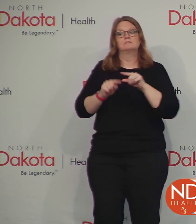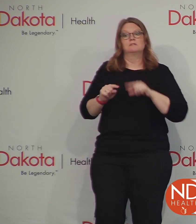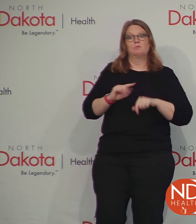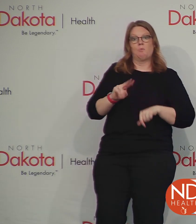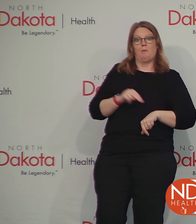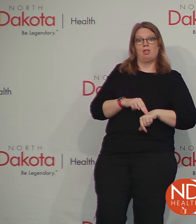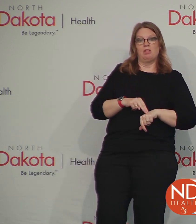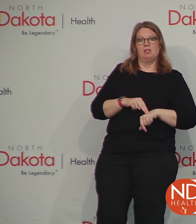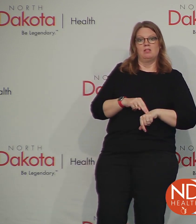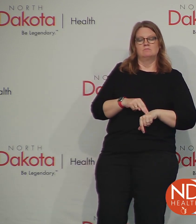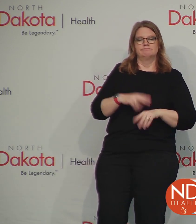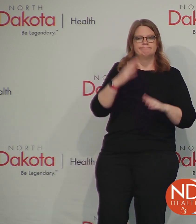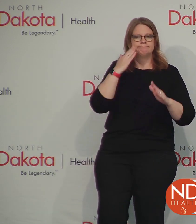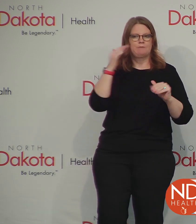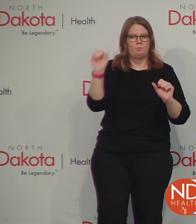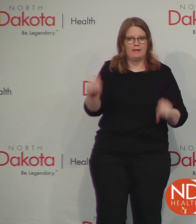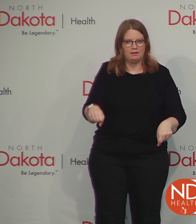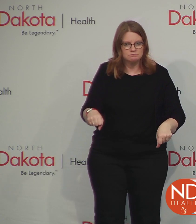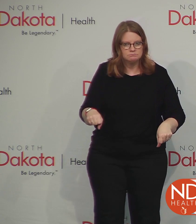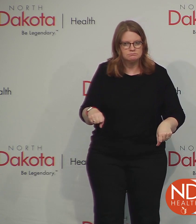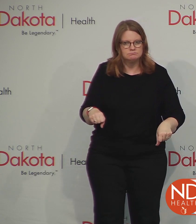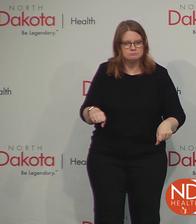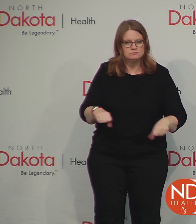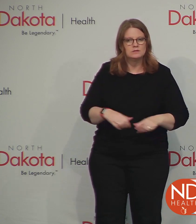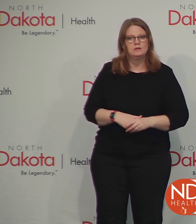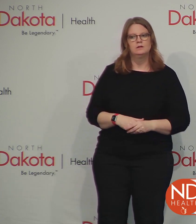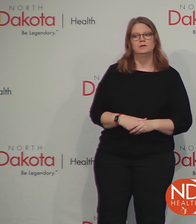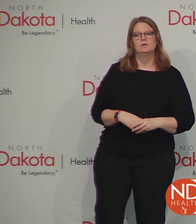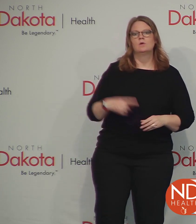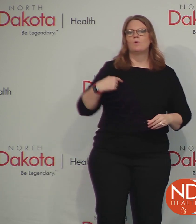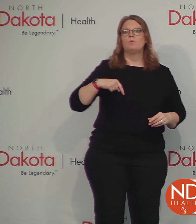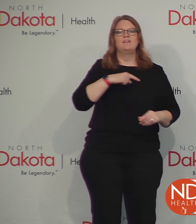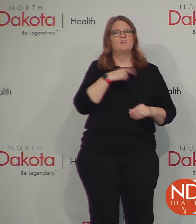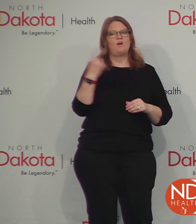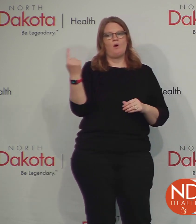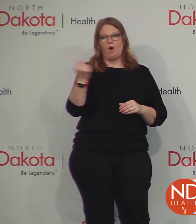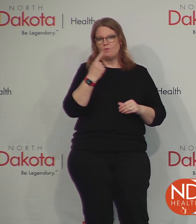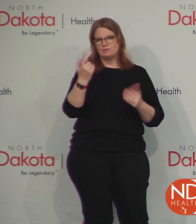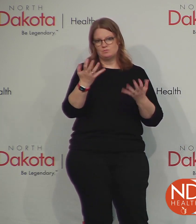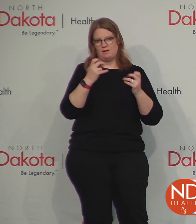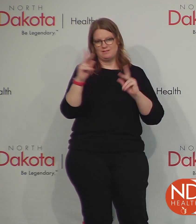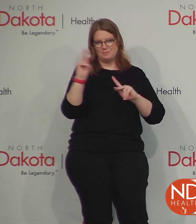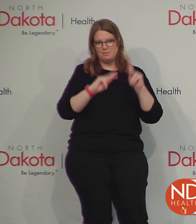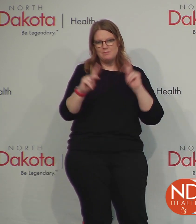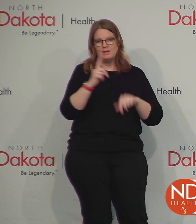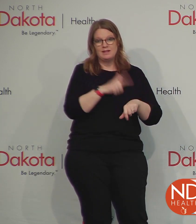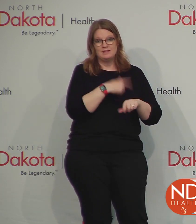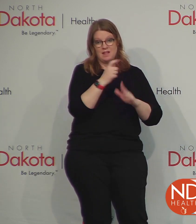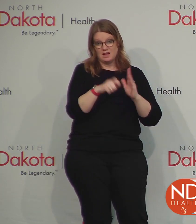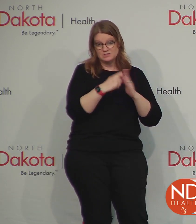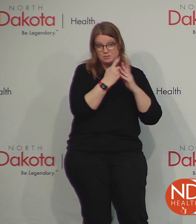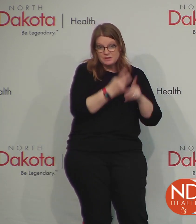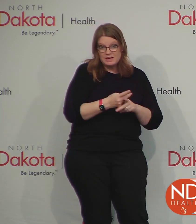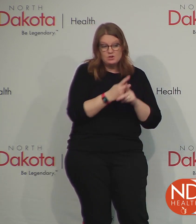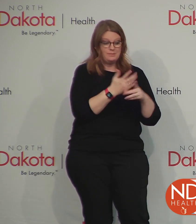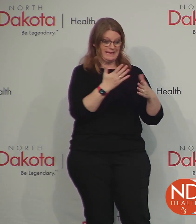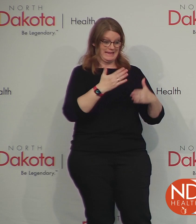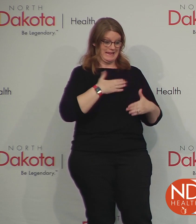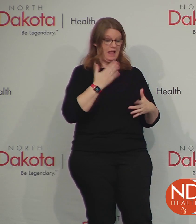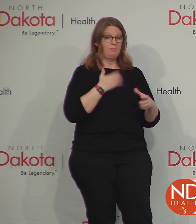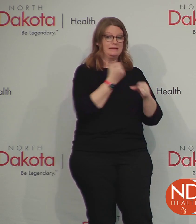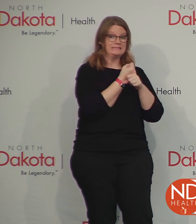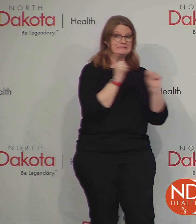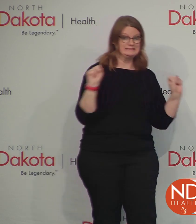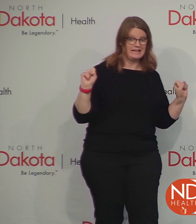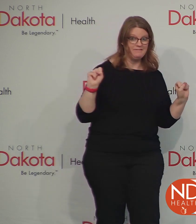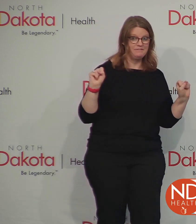hope that that's what we can do. We've always wanted the residents in long-term care to be happy and safe, and COVID-19 has